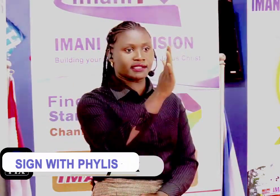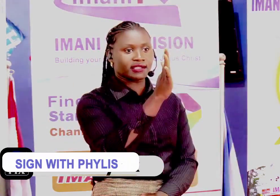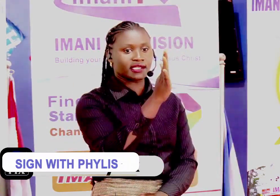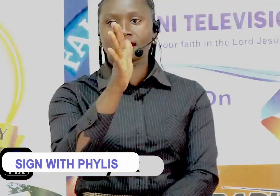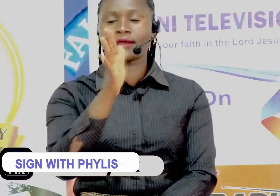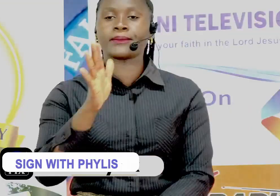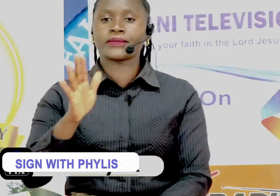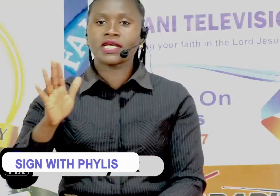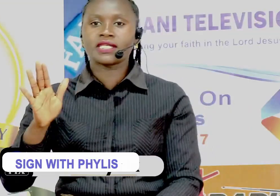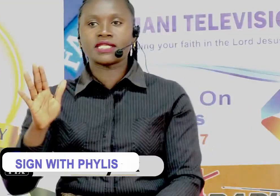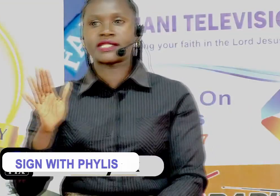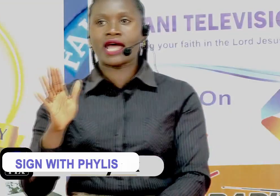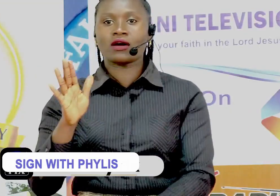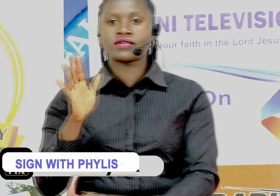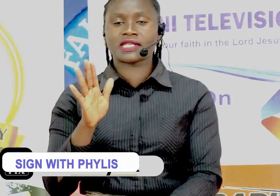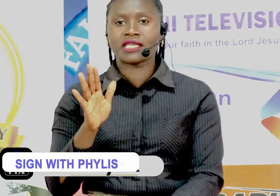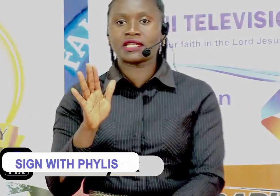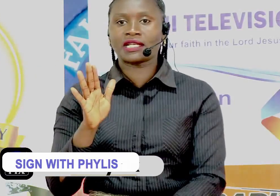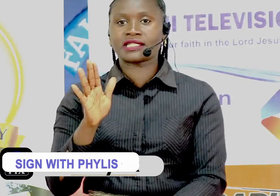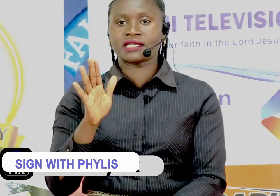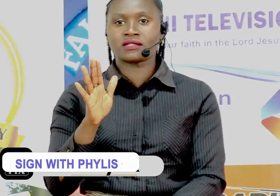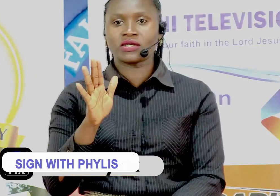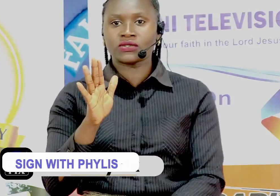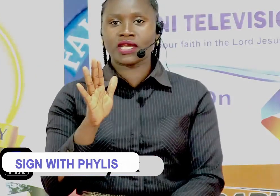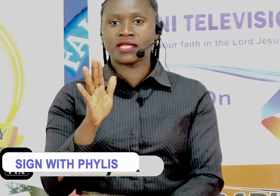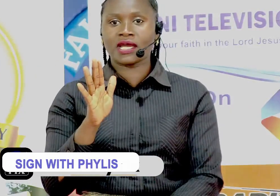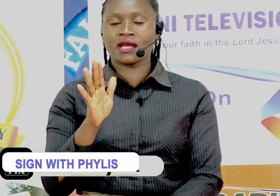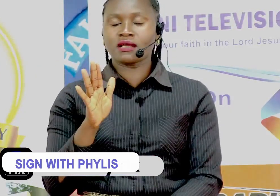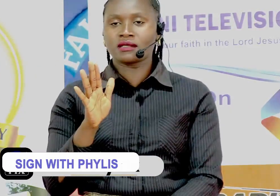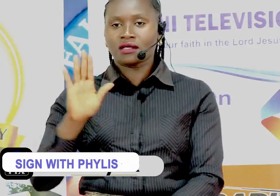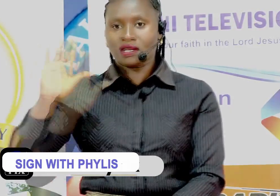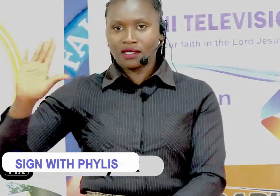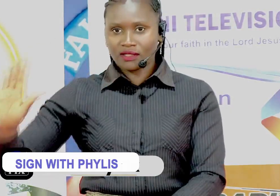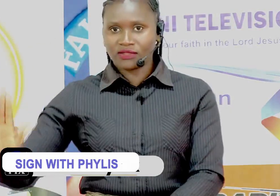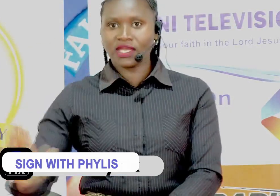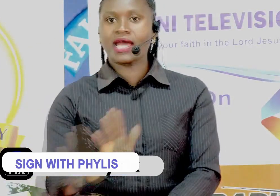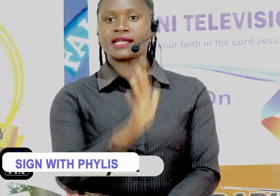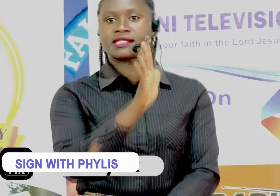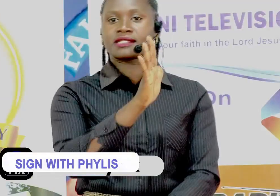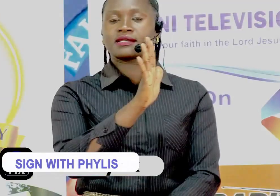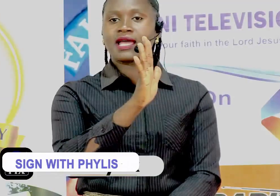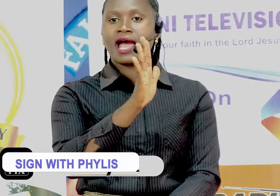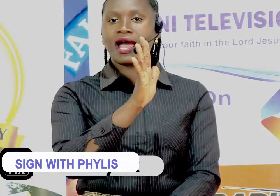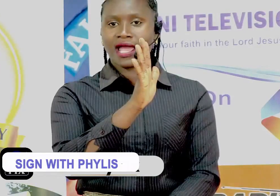Okay. This is how we sign it. Let us do it together. Theirs. Again,